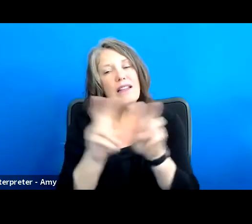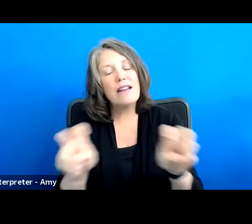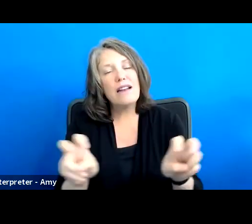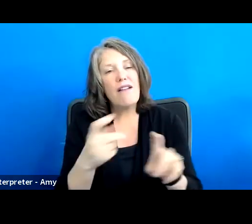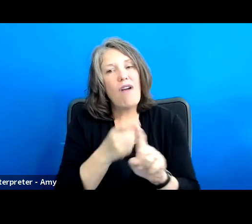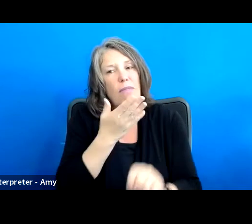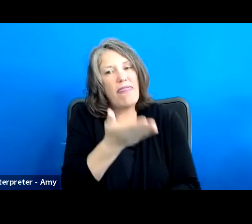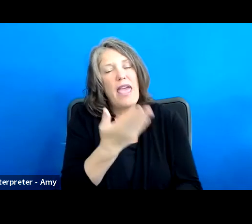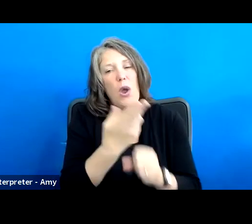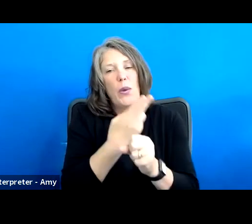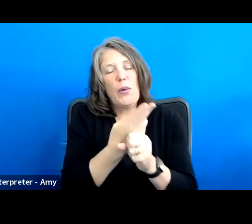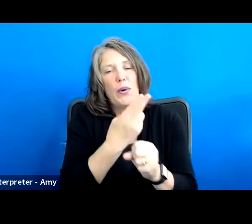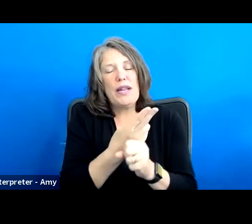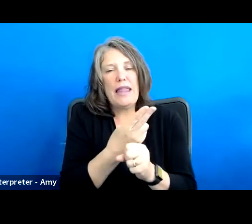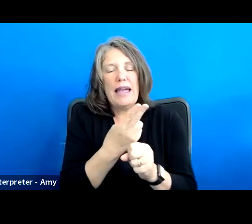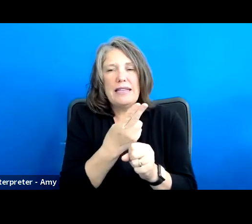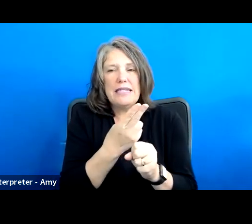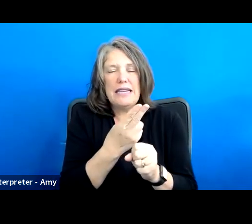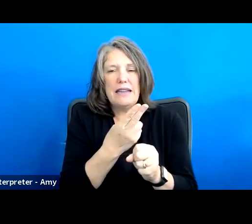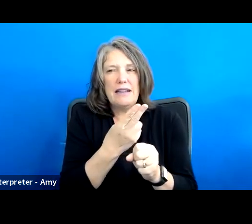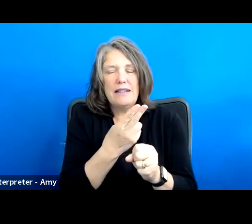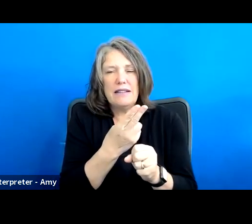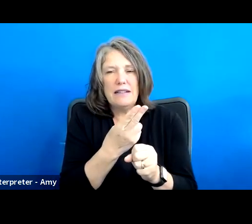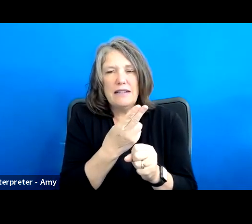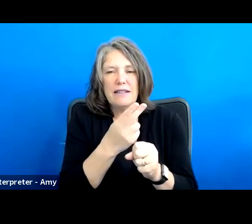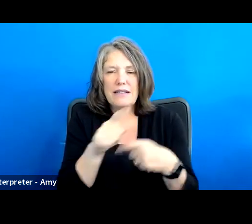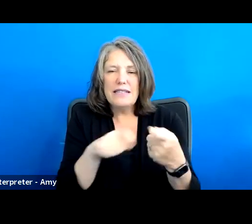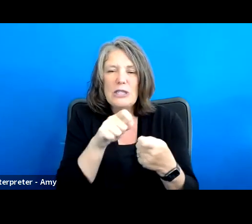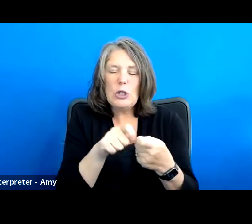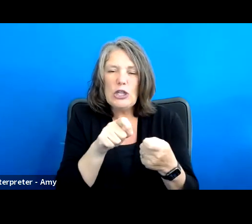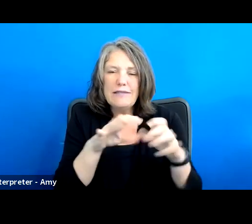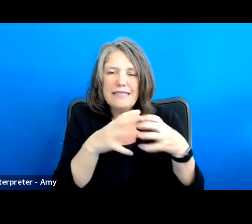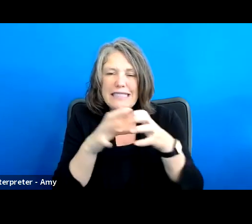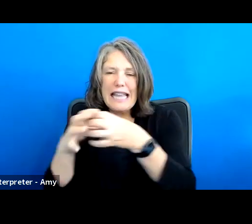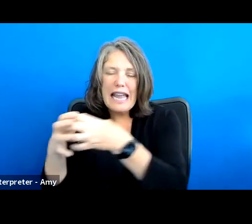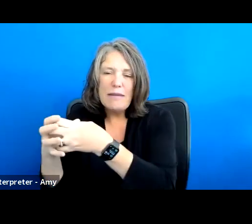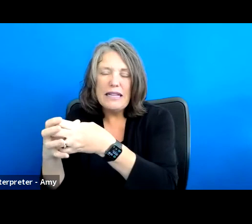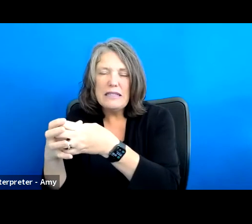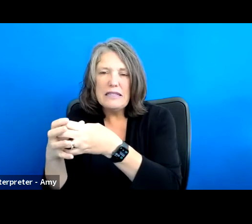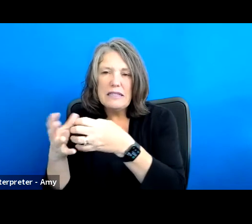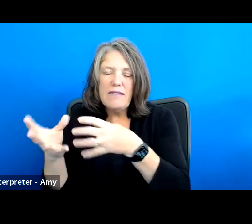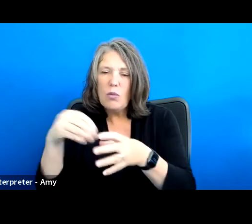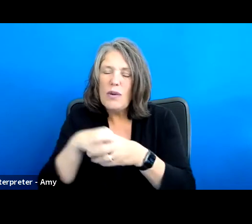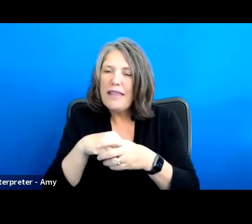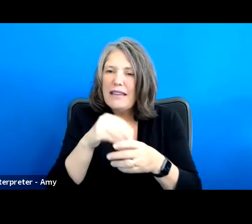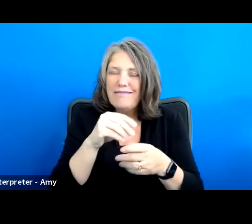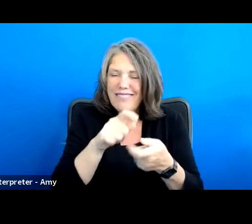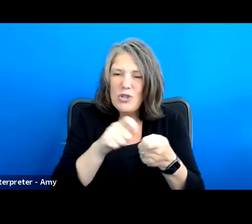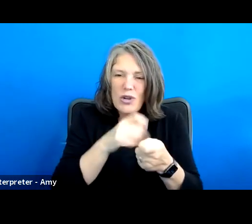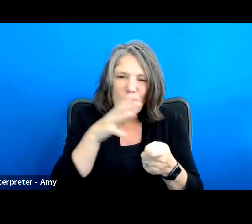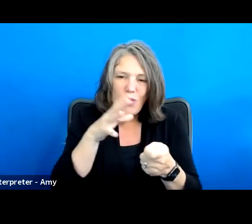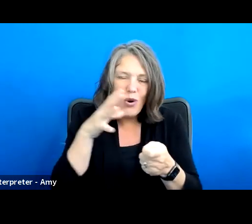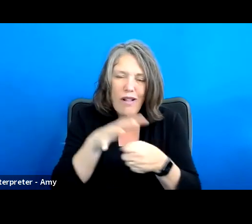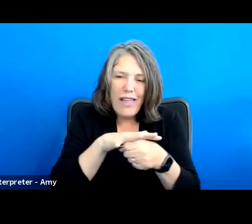there, utilizing aspects of certain segments, even in certain rural communities.